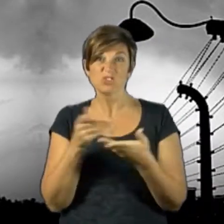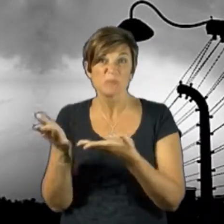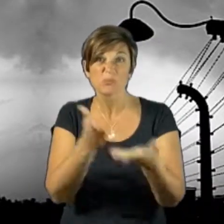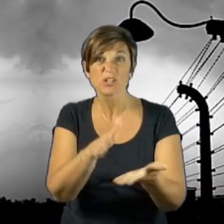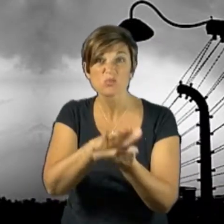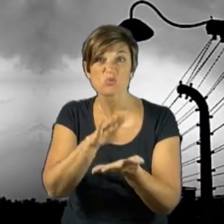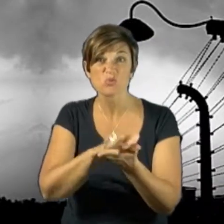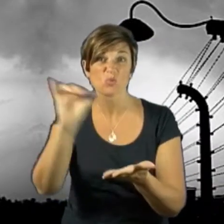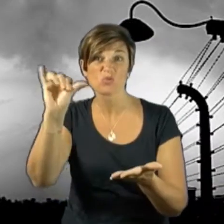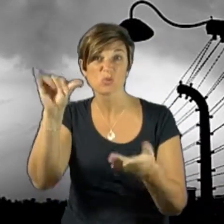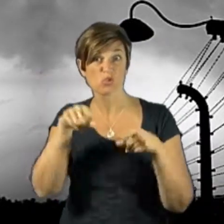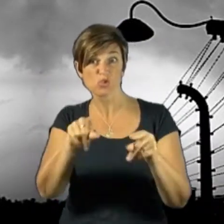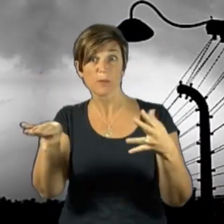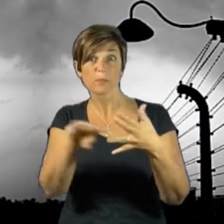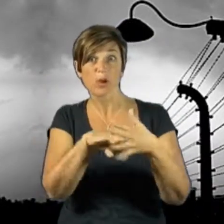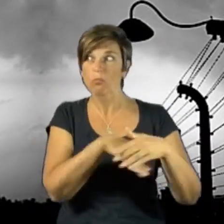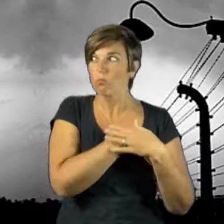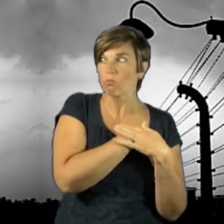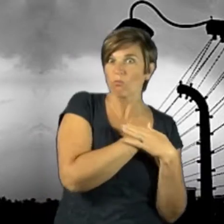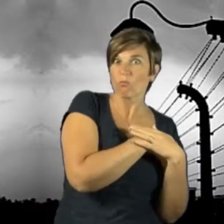even at school during break.